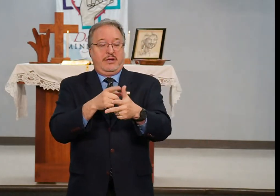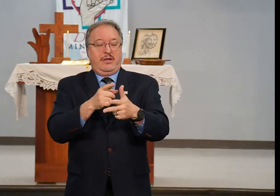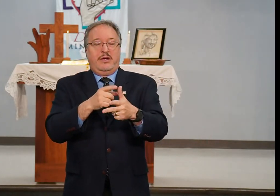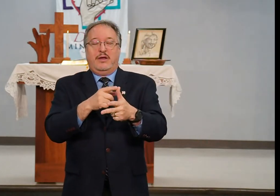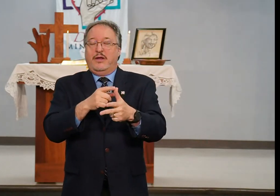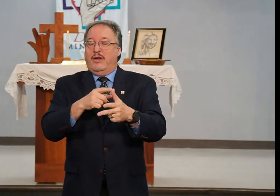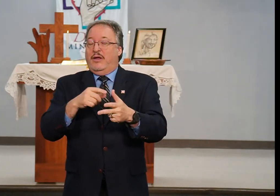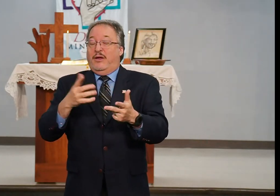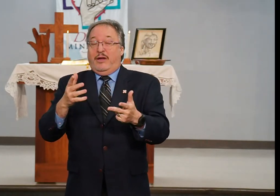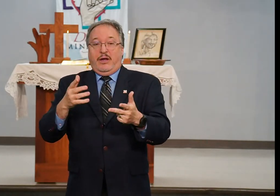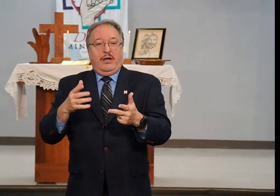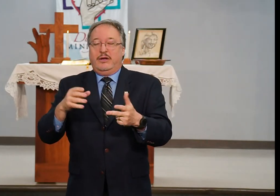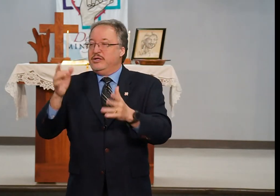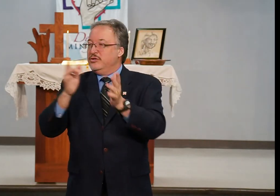money.